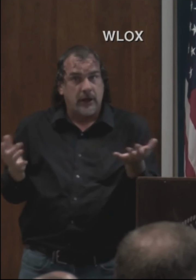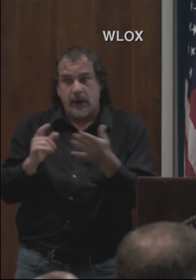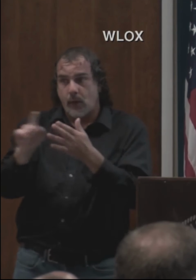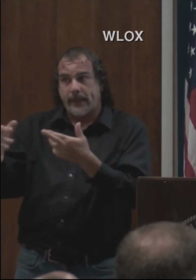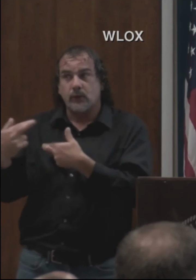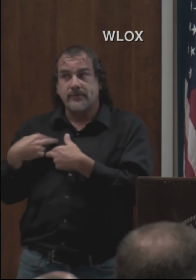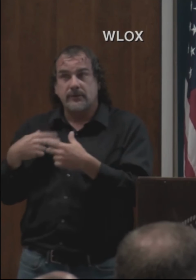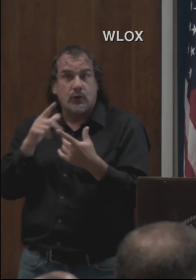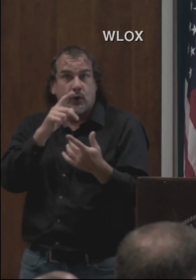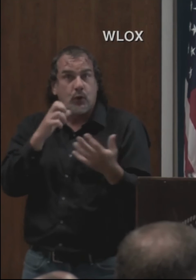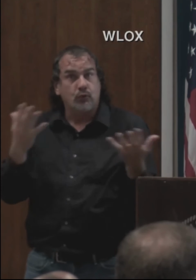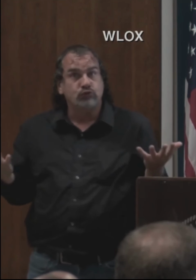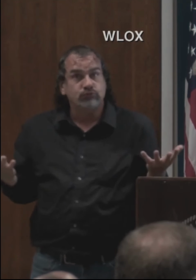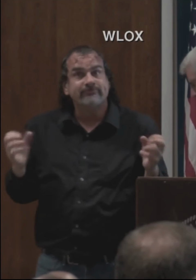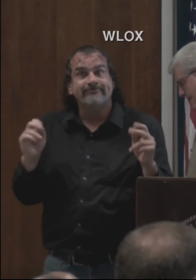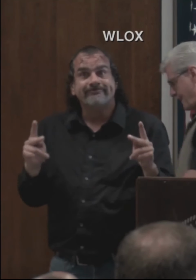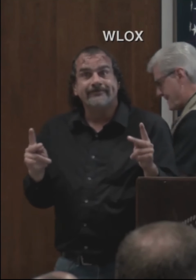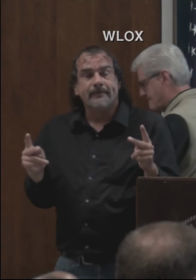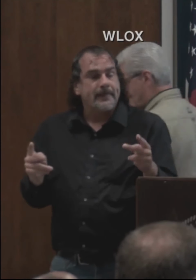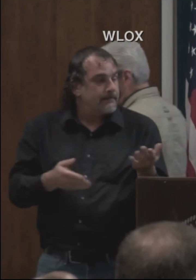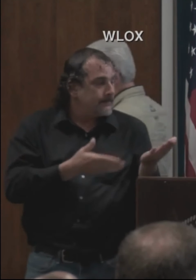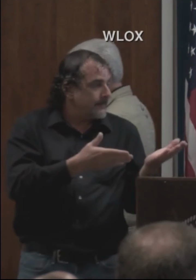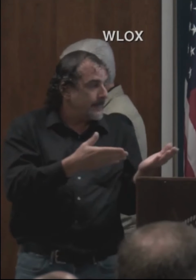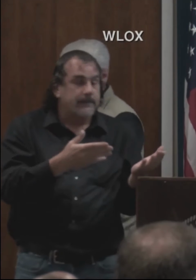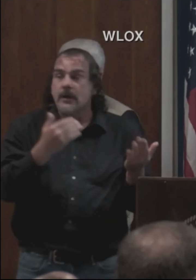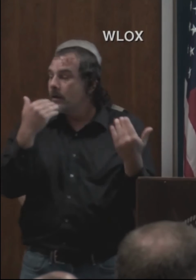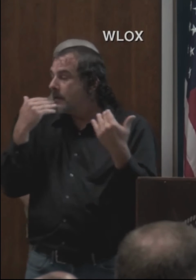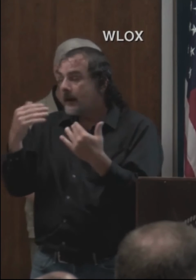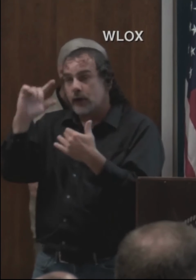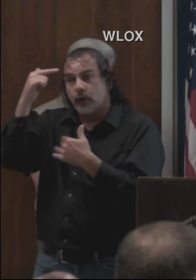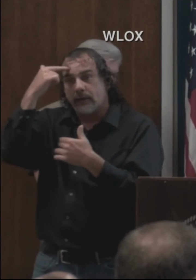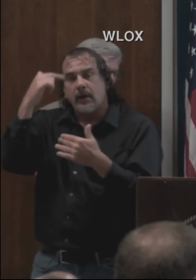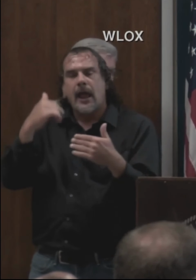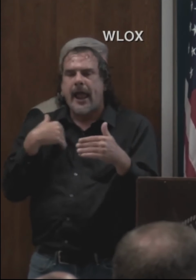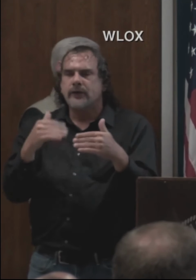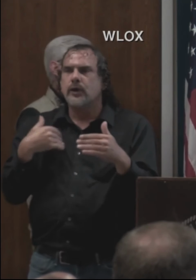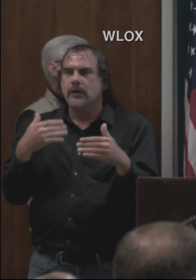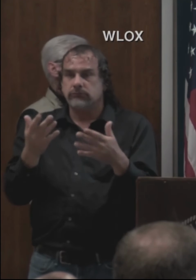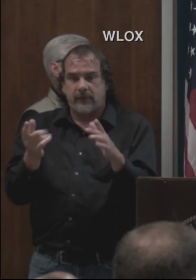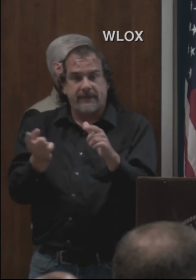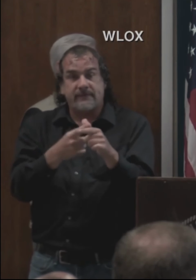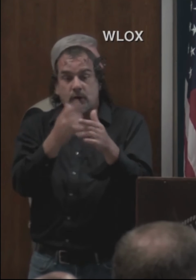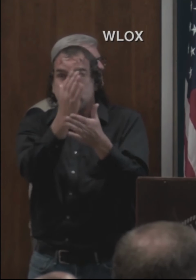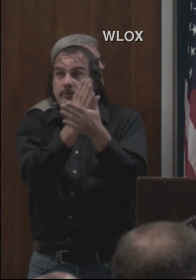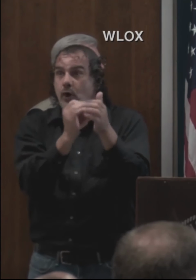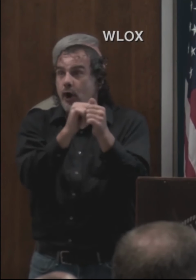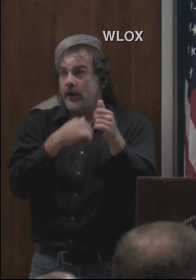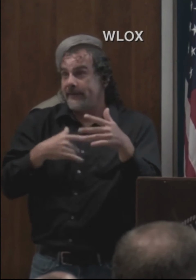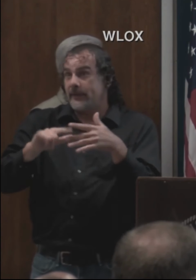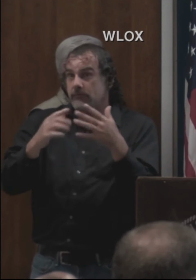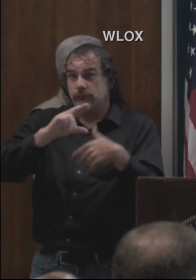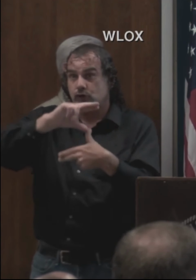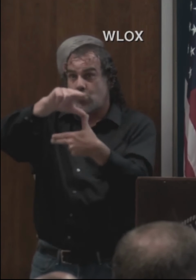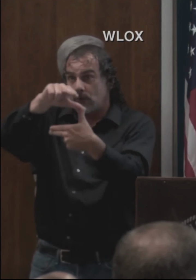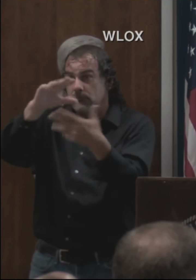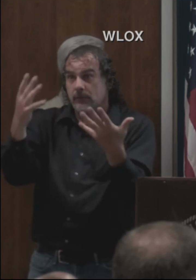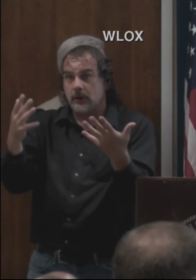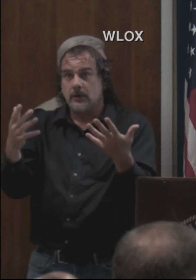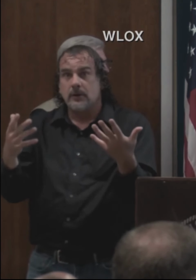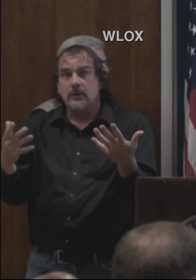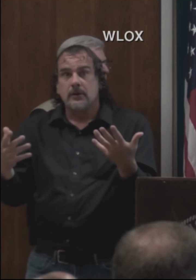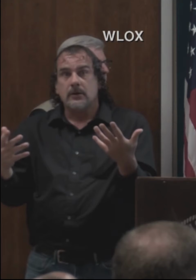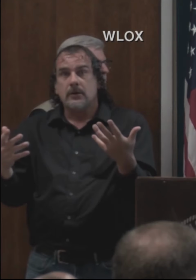responsibilities will be. Colonel Michelle. Thank you, Governor. As we move past the first phase of this operation,